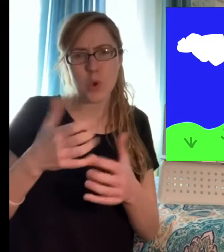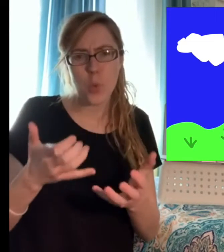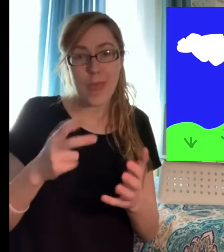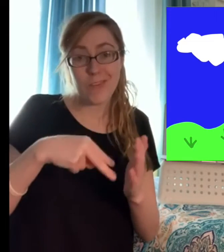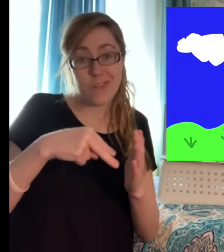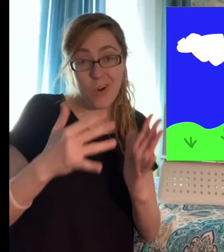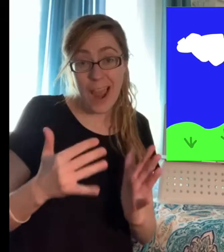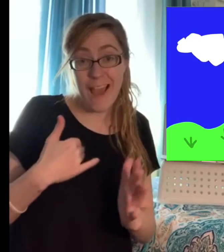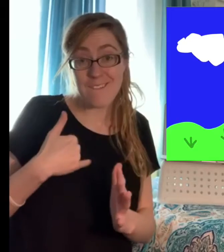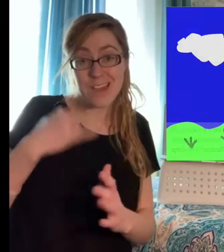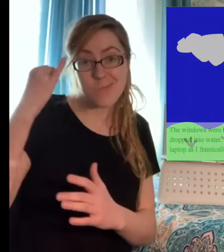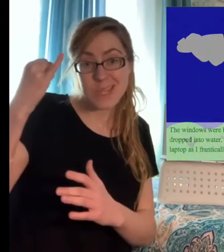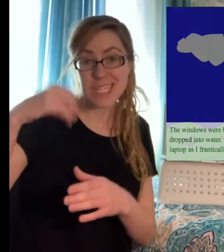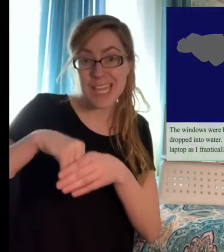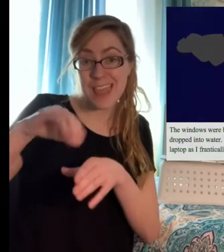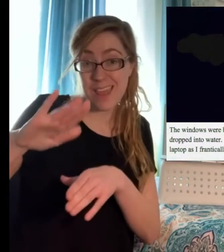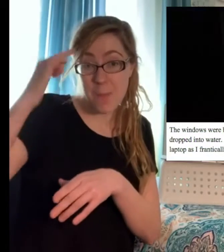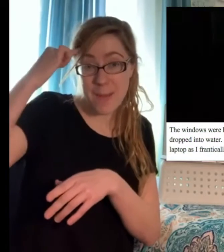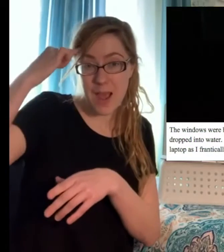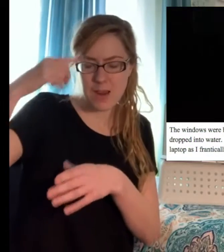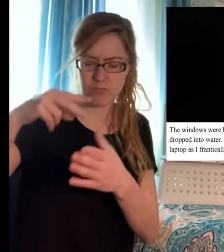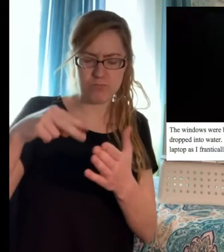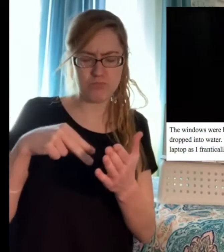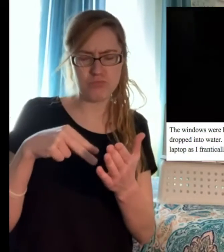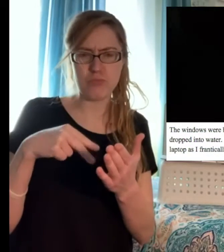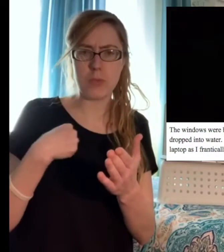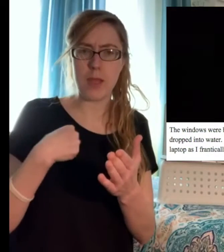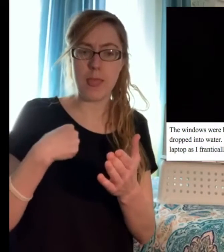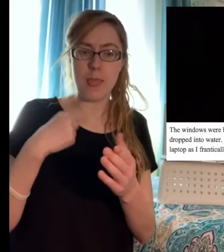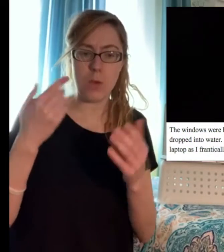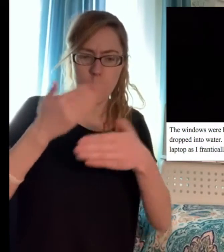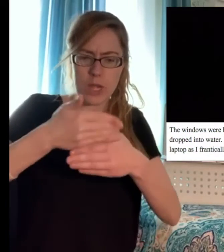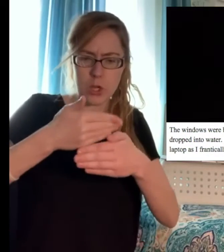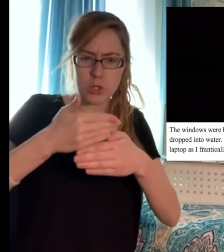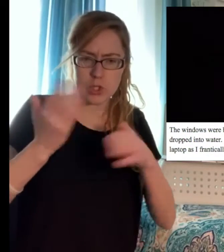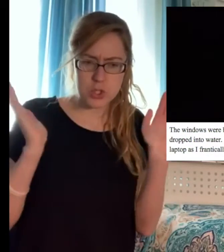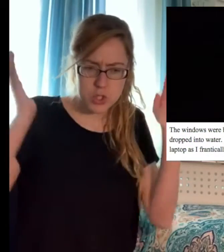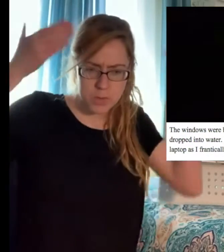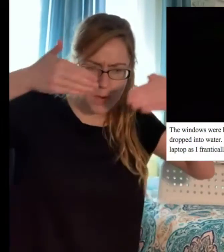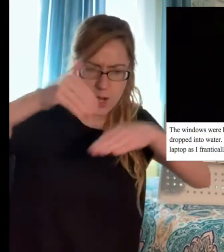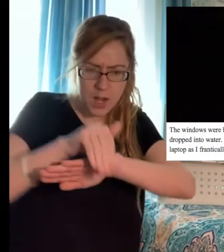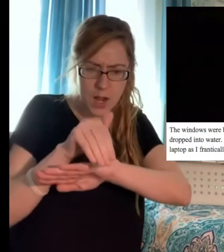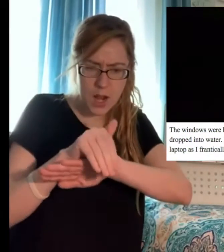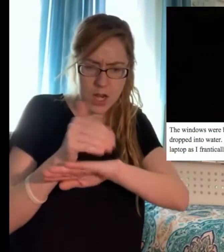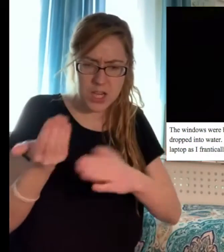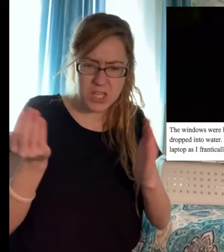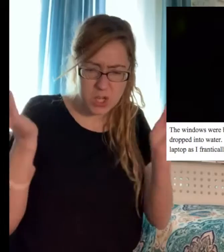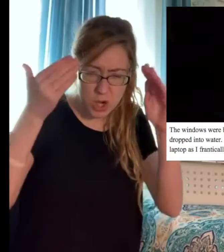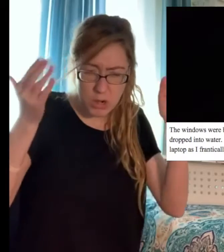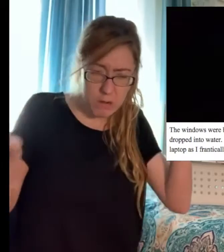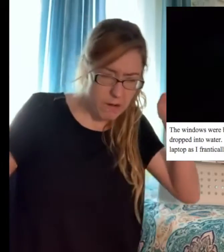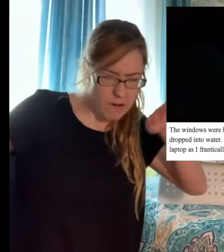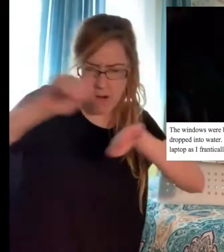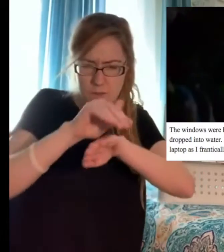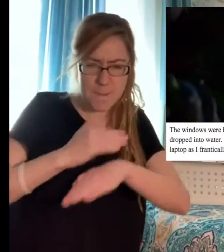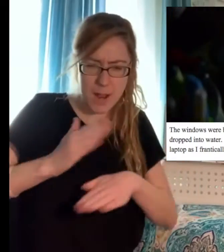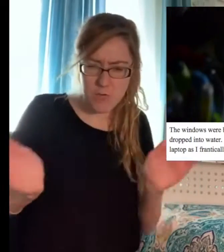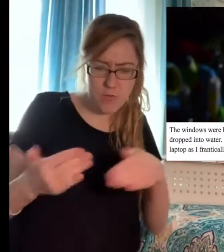or her head on the situation. The windows were blackened by the night. The darkness engulfing my room like food coloring dropped into water. My